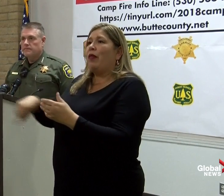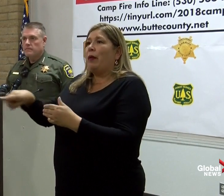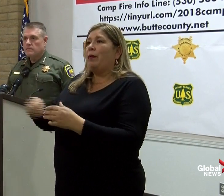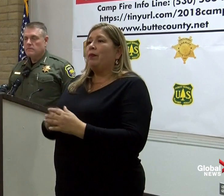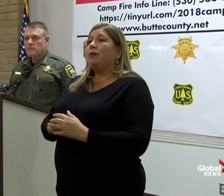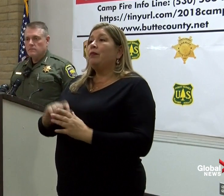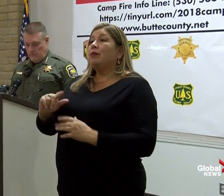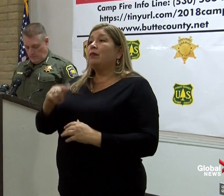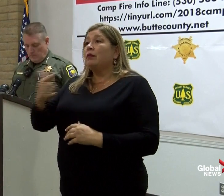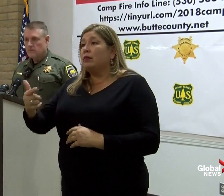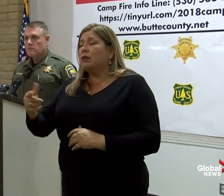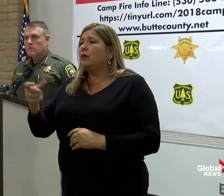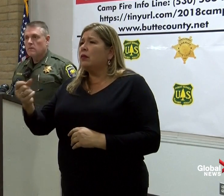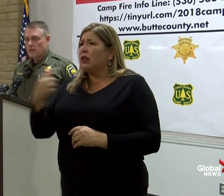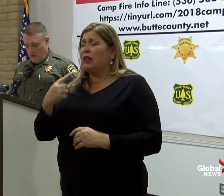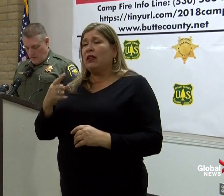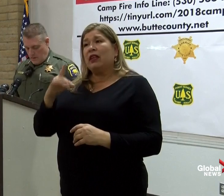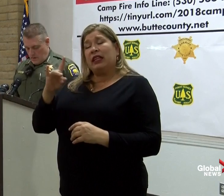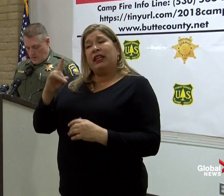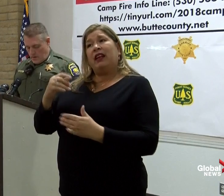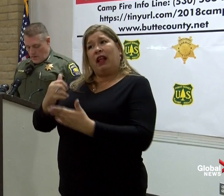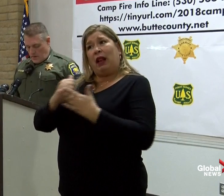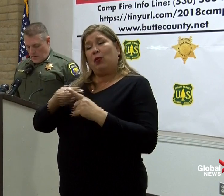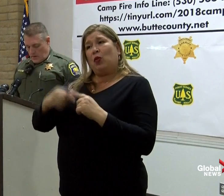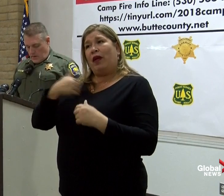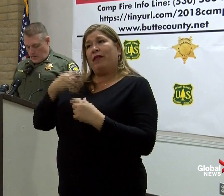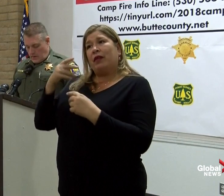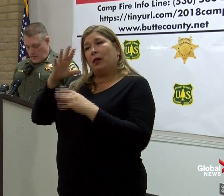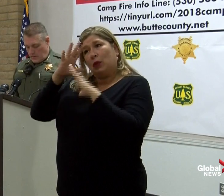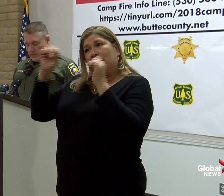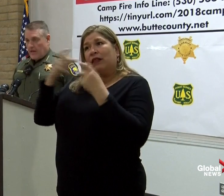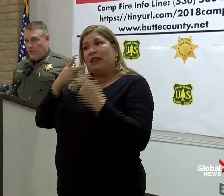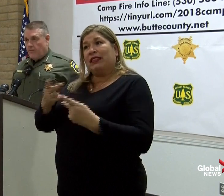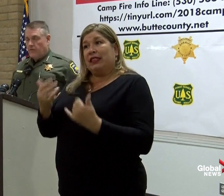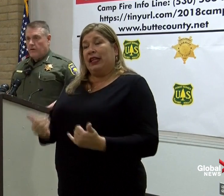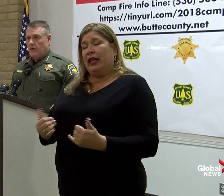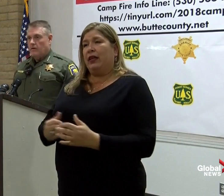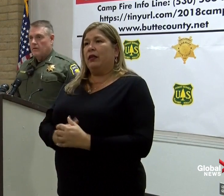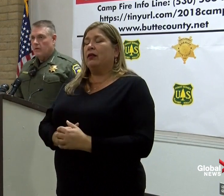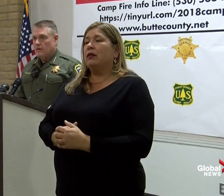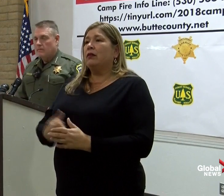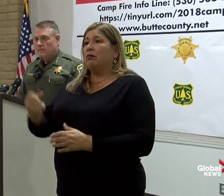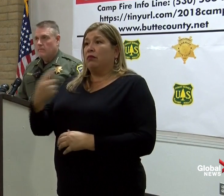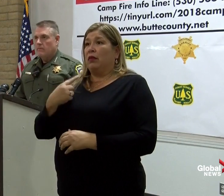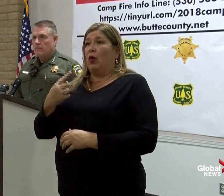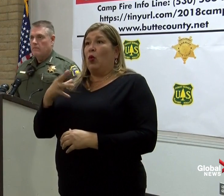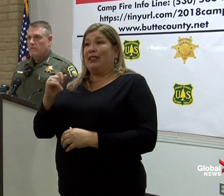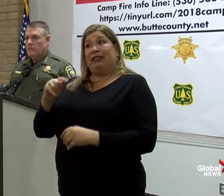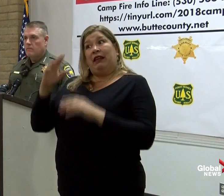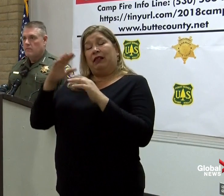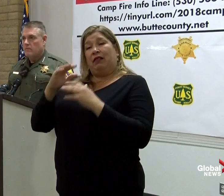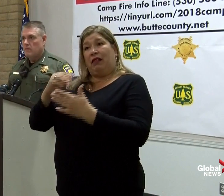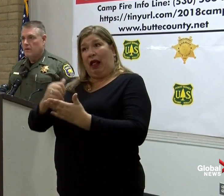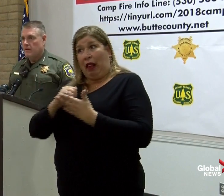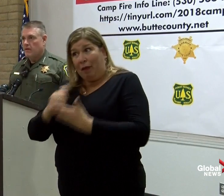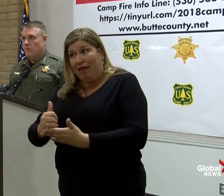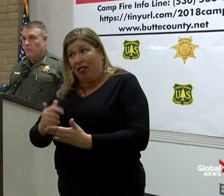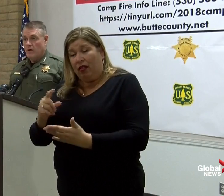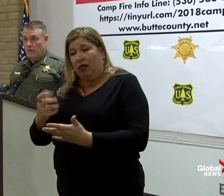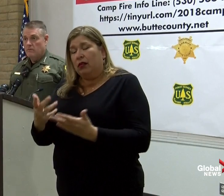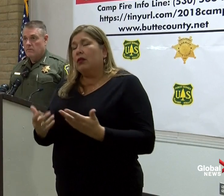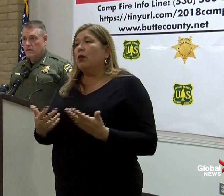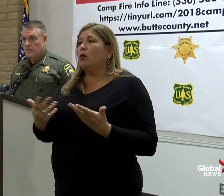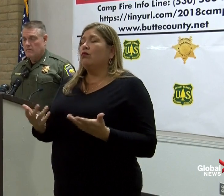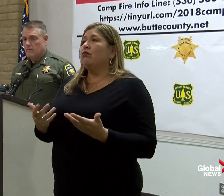Was it helpful at all to have a visit from the president today? Was it helpful at all? How did it go? I think it